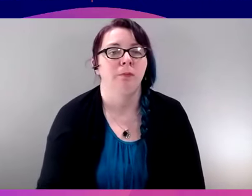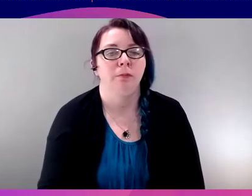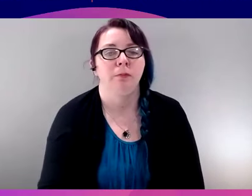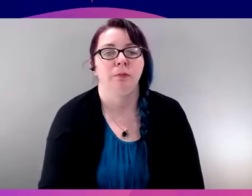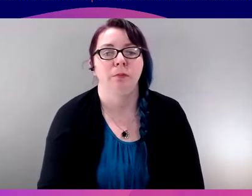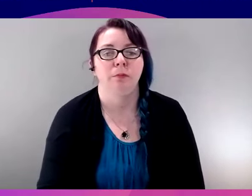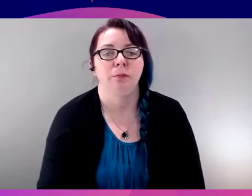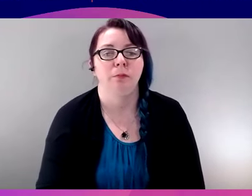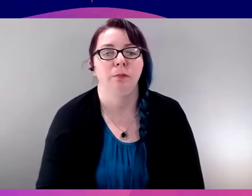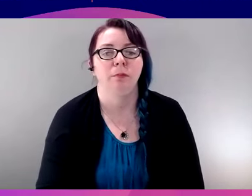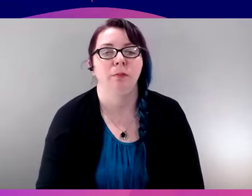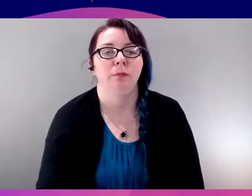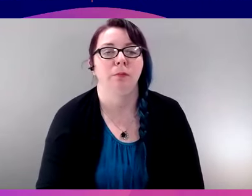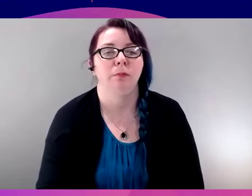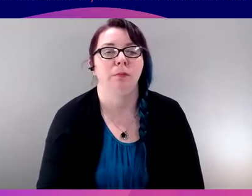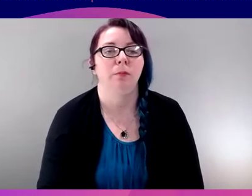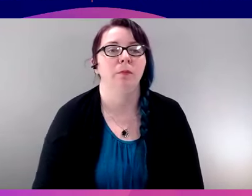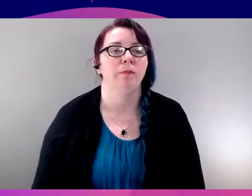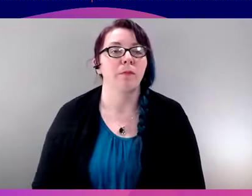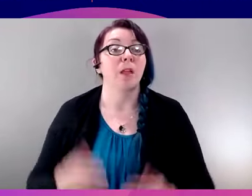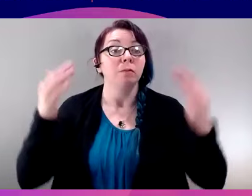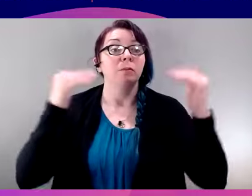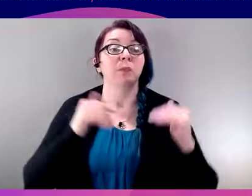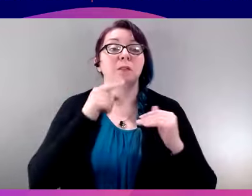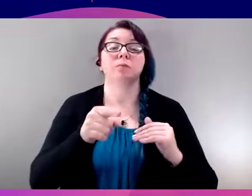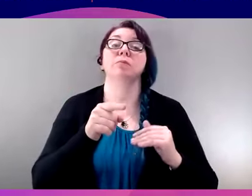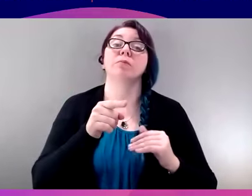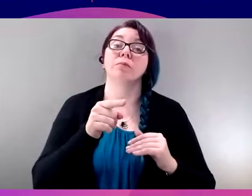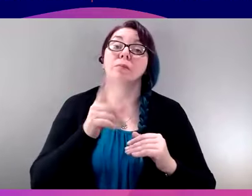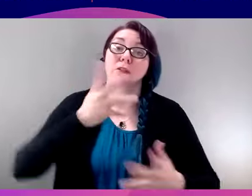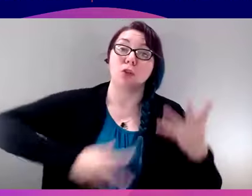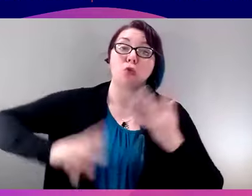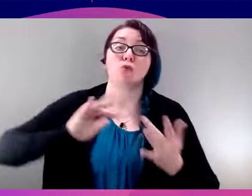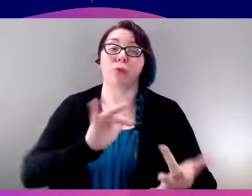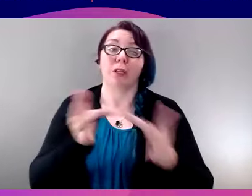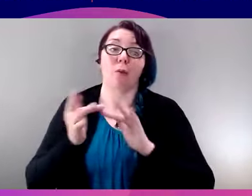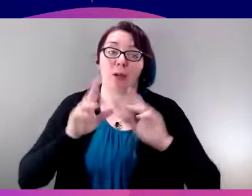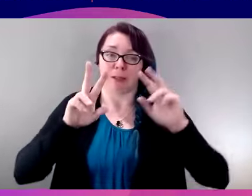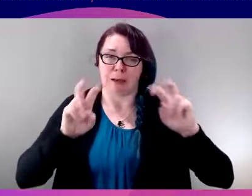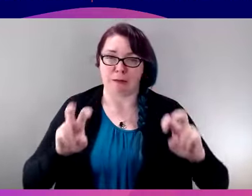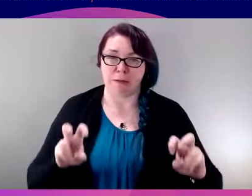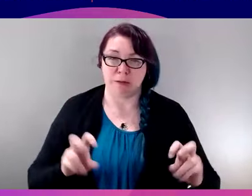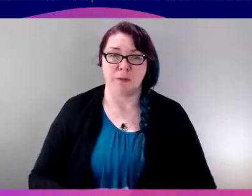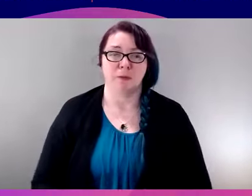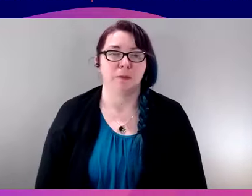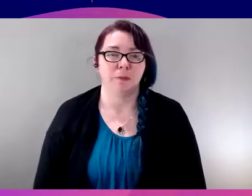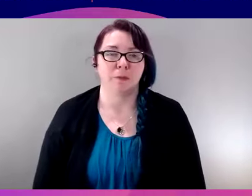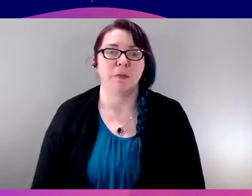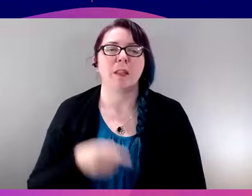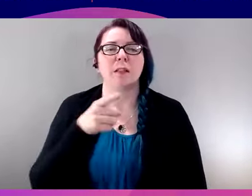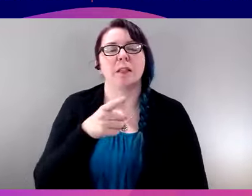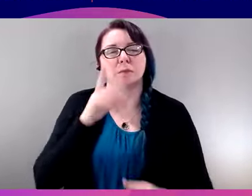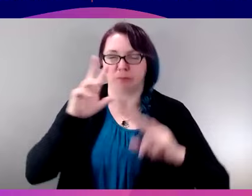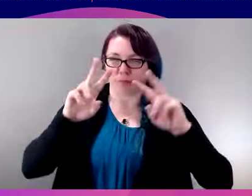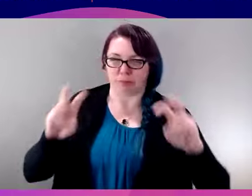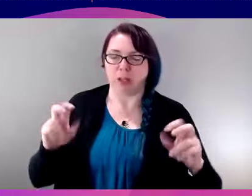stakeholder ecosystem. So this allows for visualizing data conceptually, as well as indicating relevancy or strength